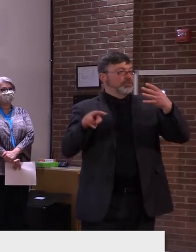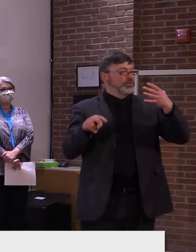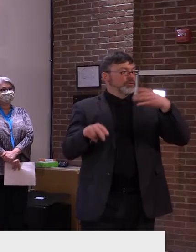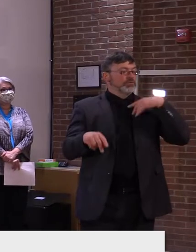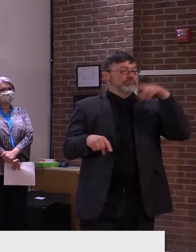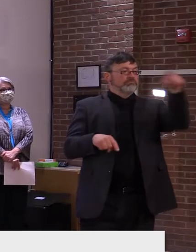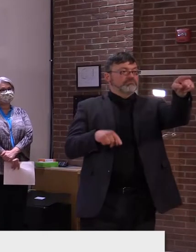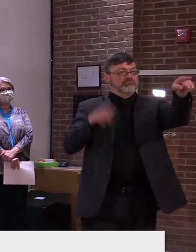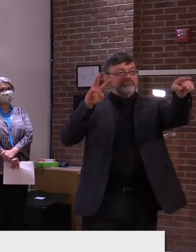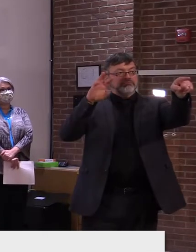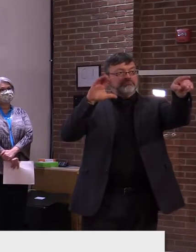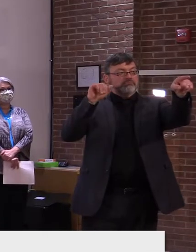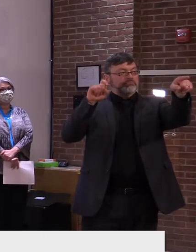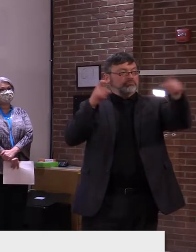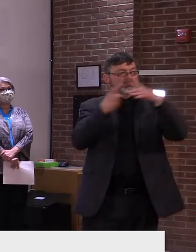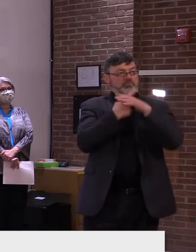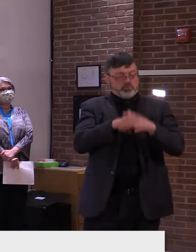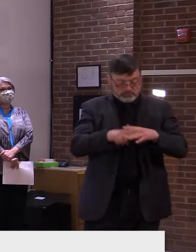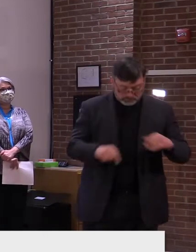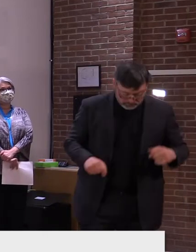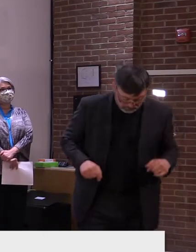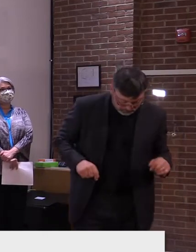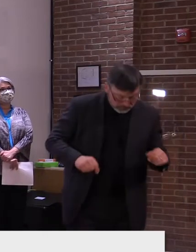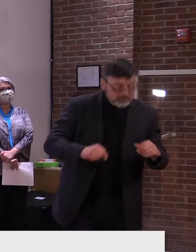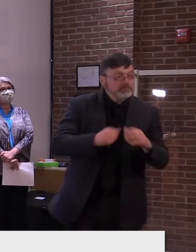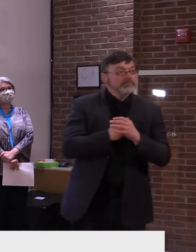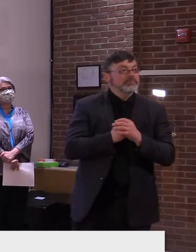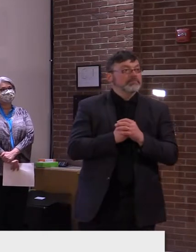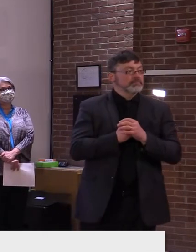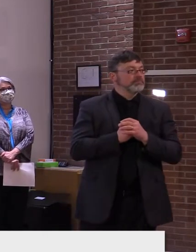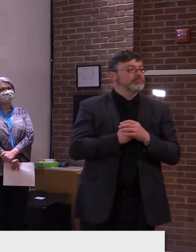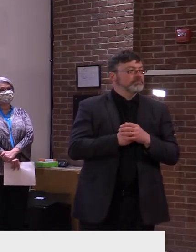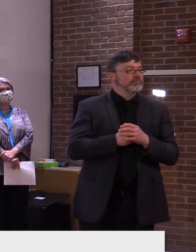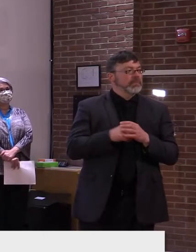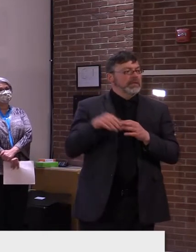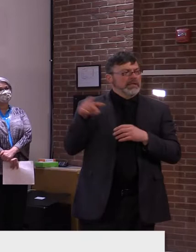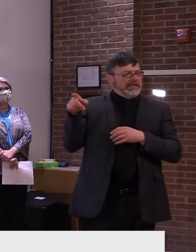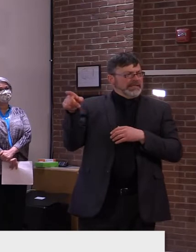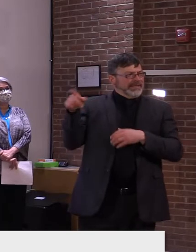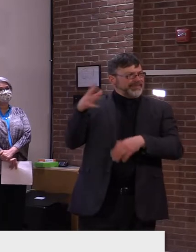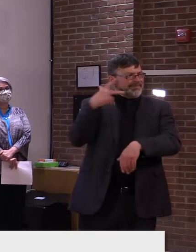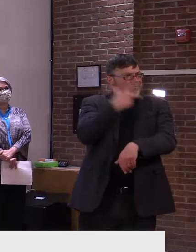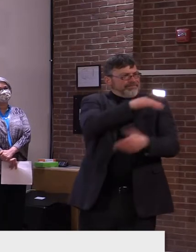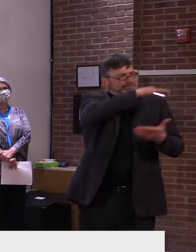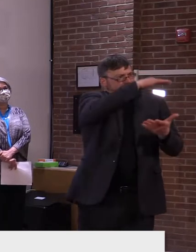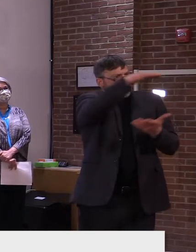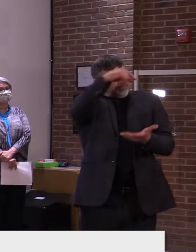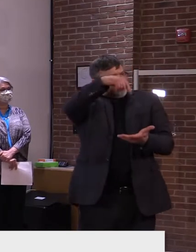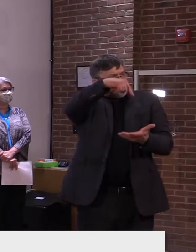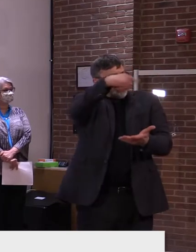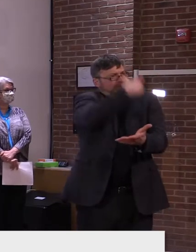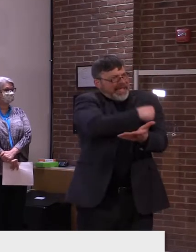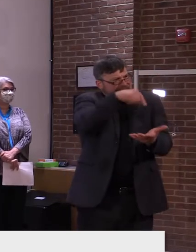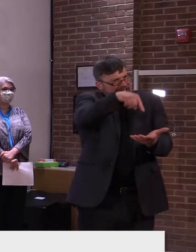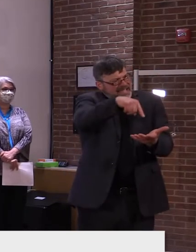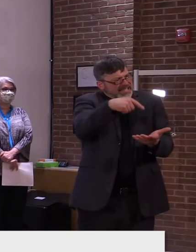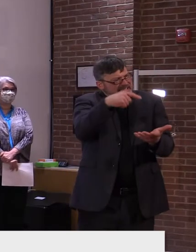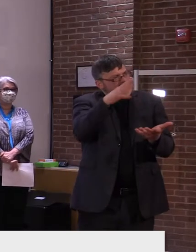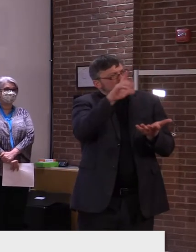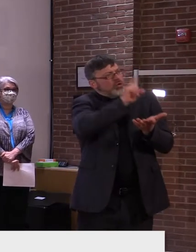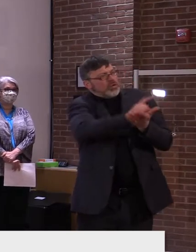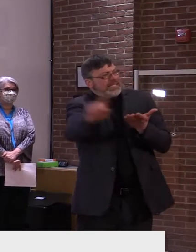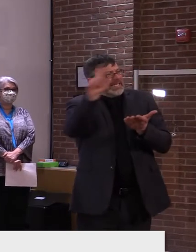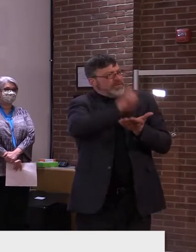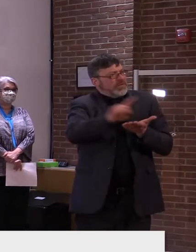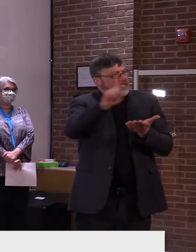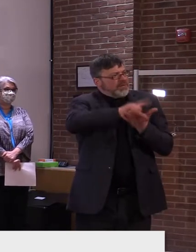Thanks, Governor. So how many vaccines are you expecting to get each week that would make this accelerated